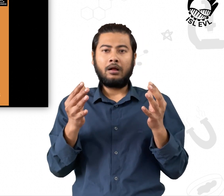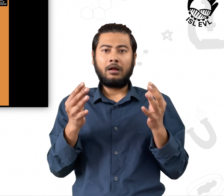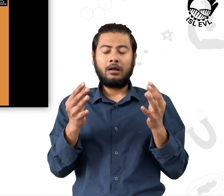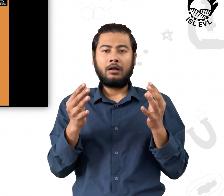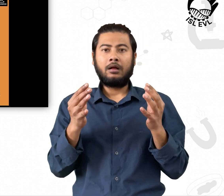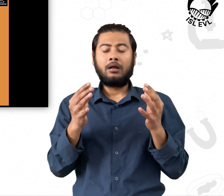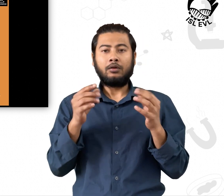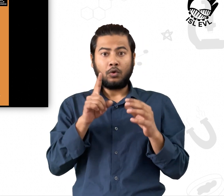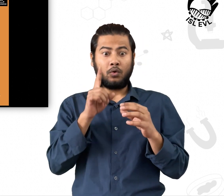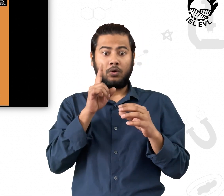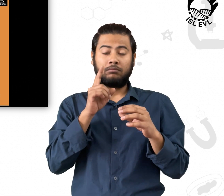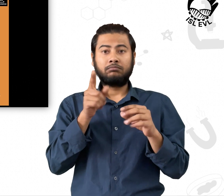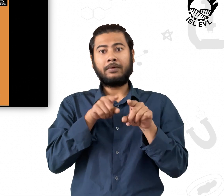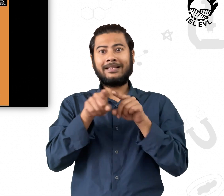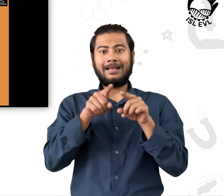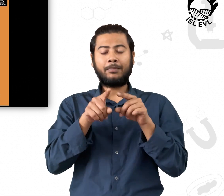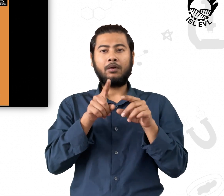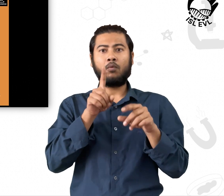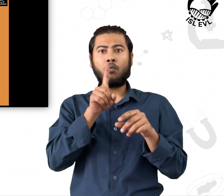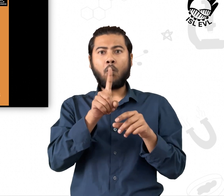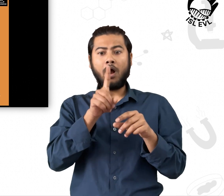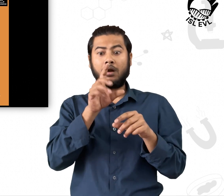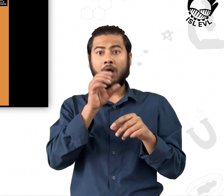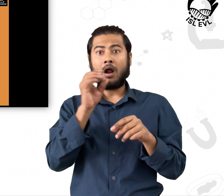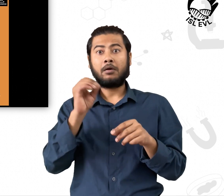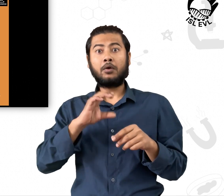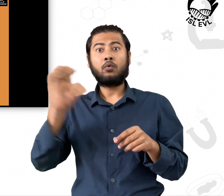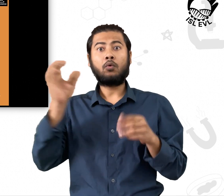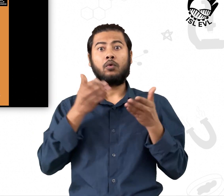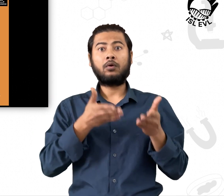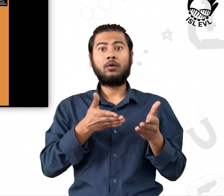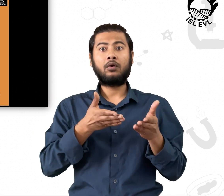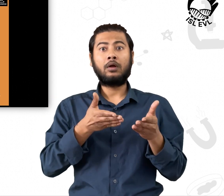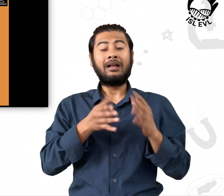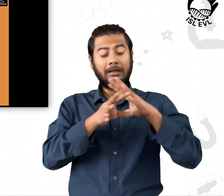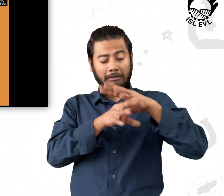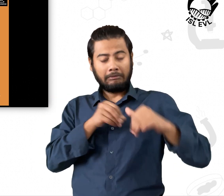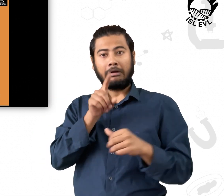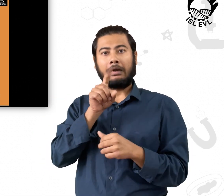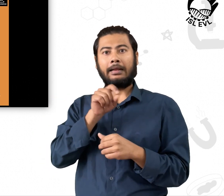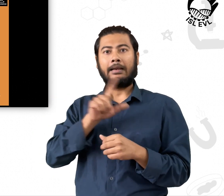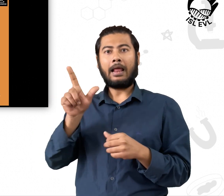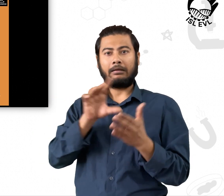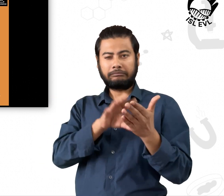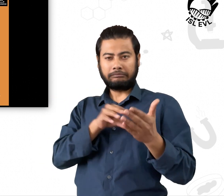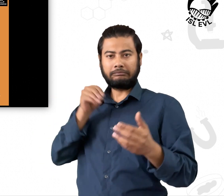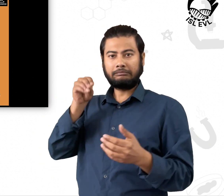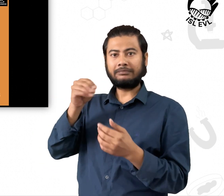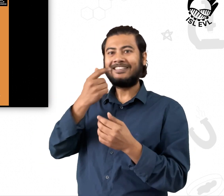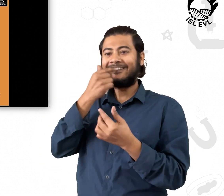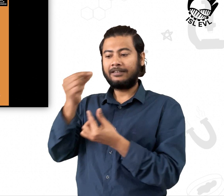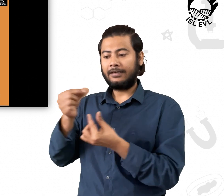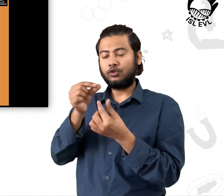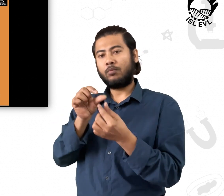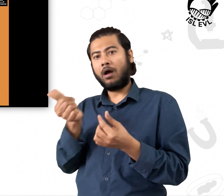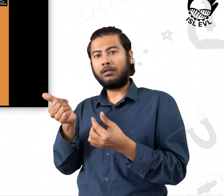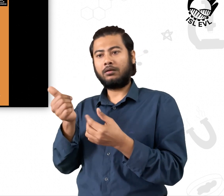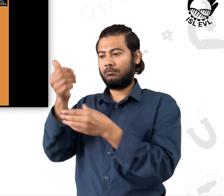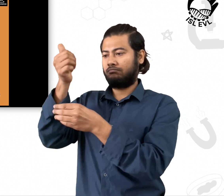themselves. Then we transfer fraction of these populations. So let's say out of 1 billion, we transfer 1 million to new test tube with fresh